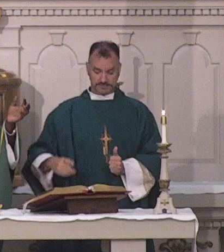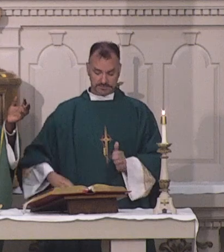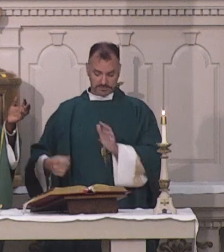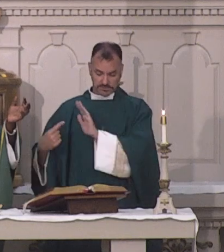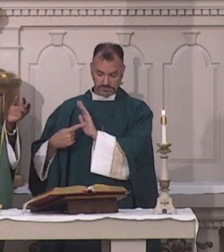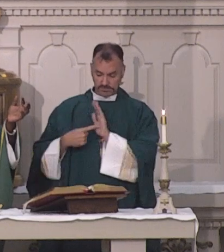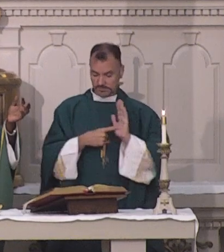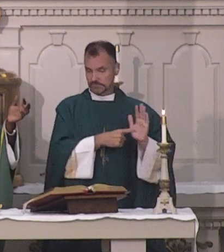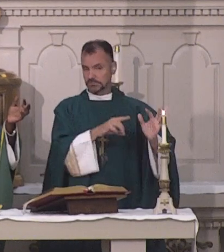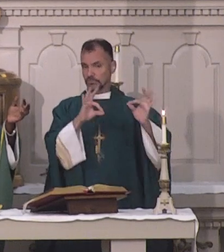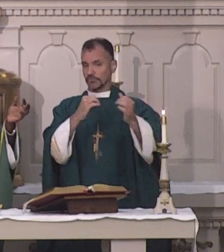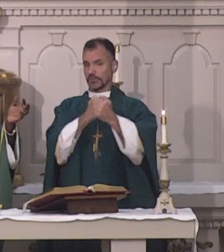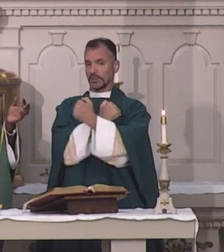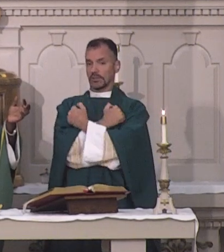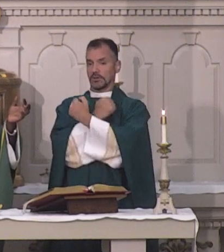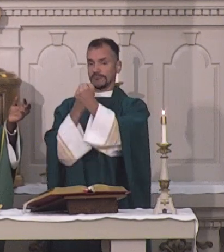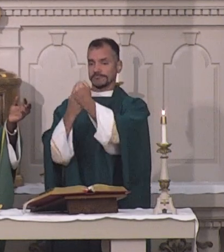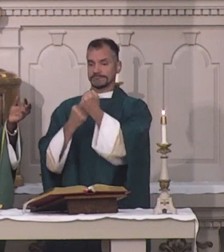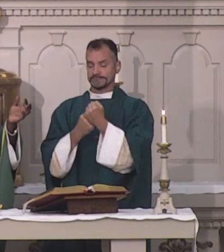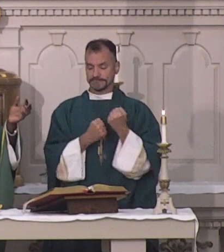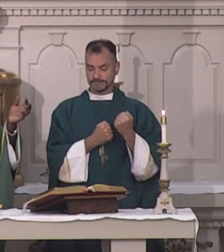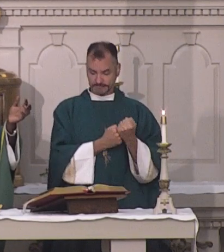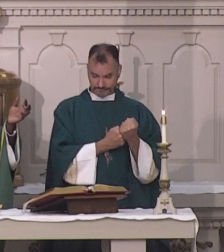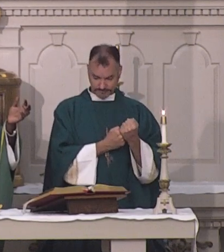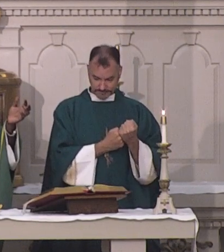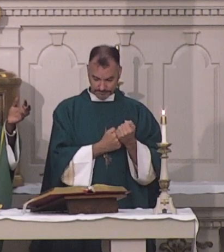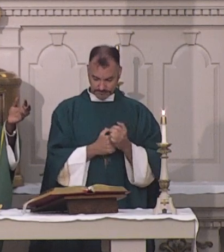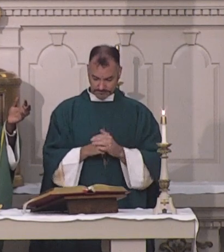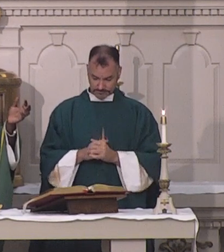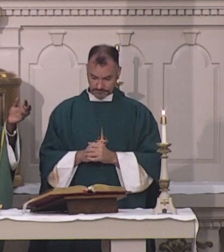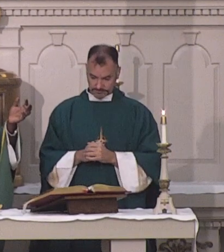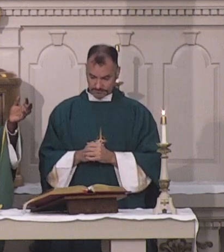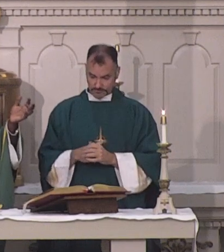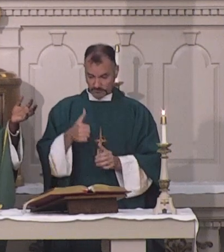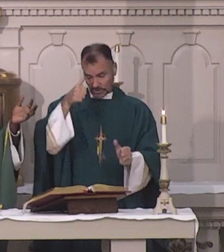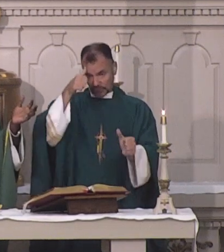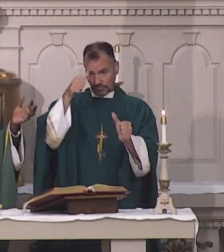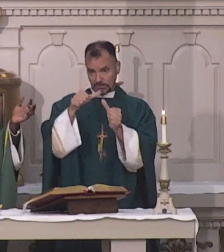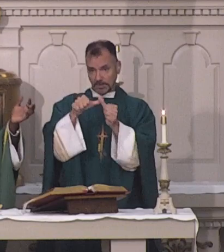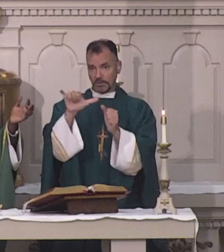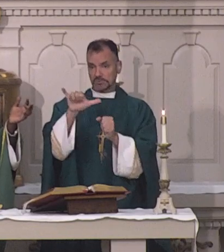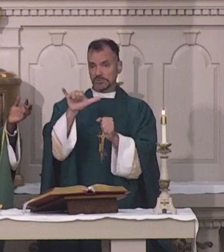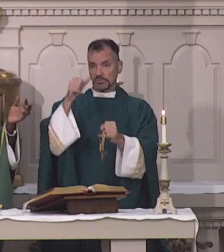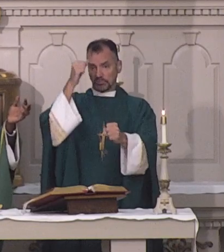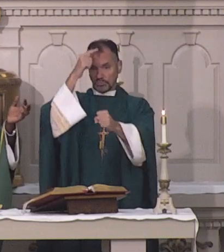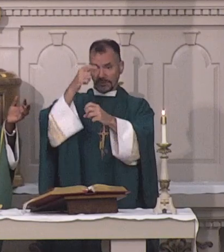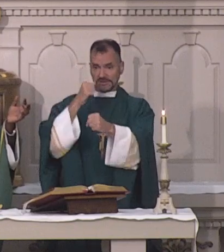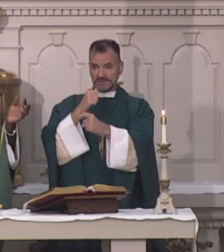Francis, our Pope, and Shona, Bishop, and all the clergy.